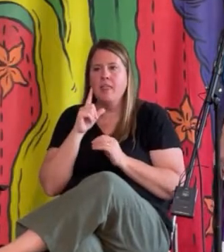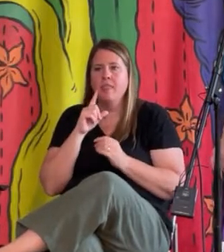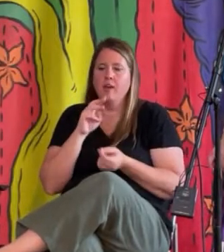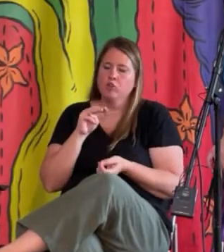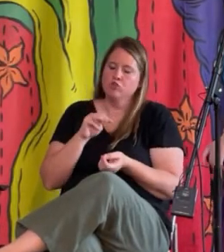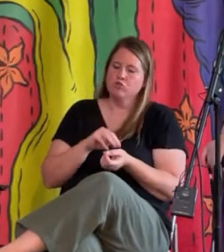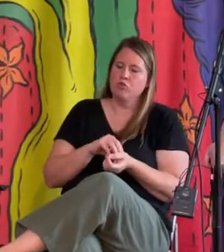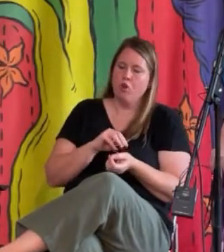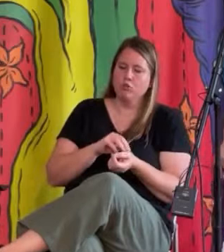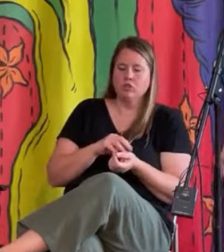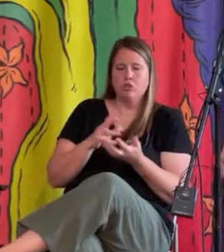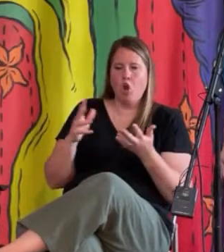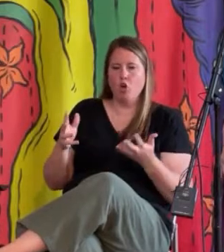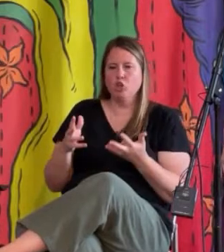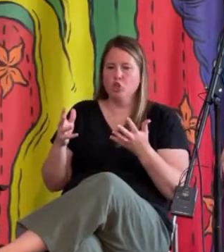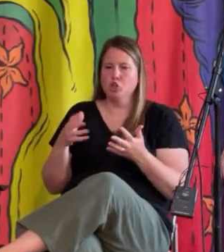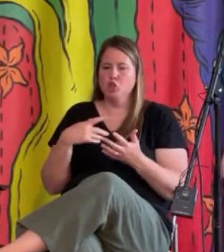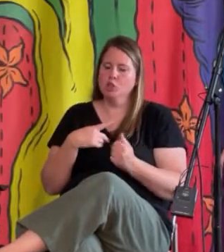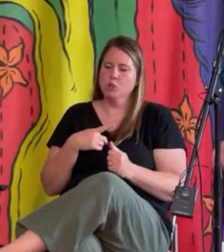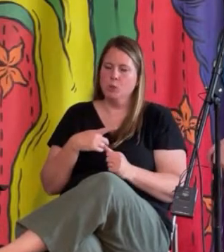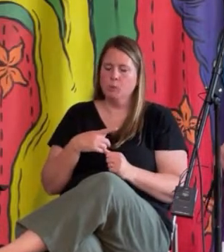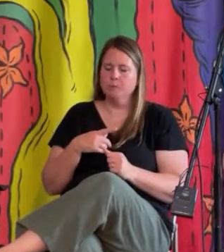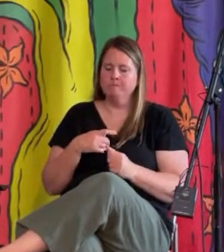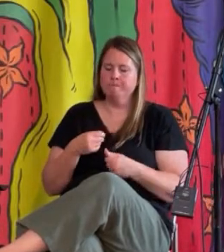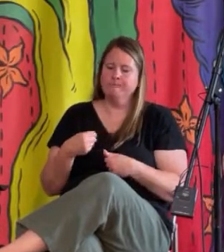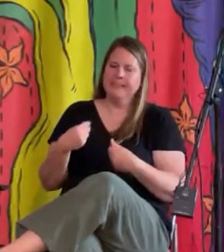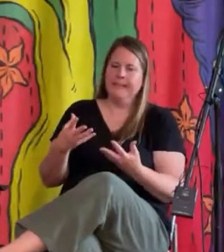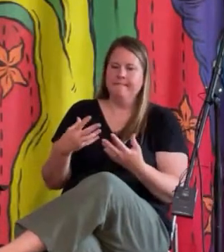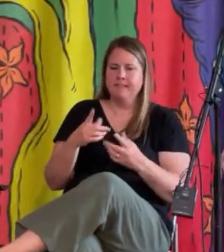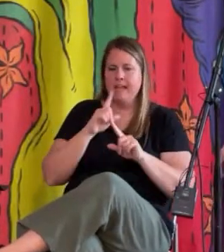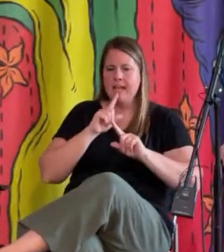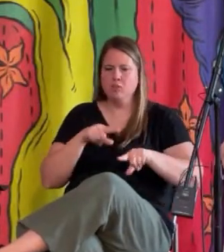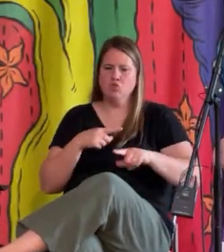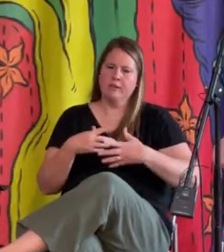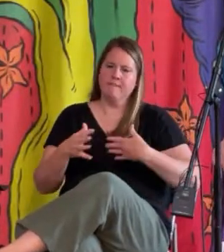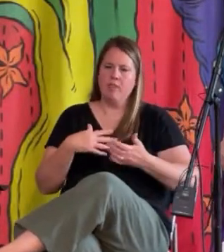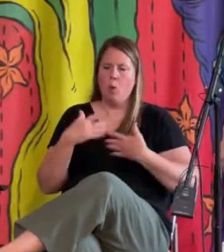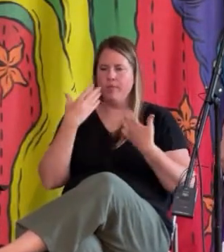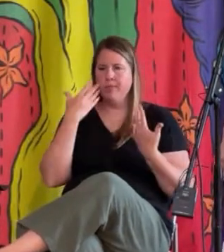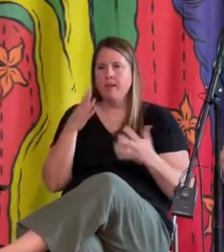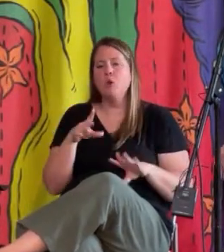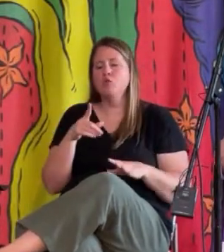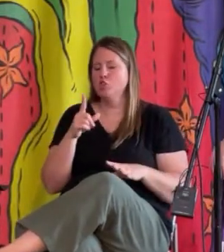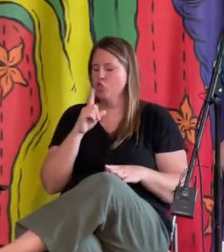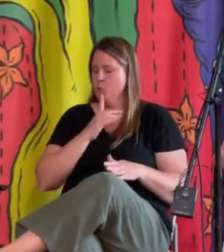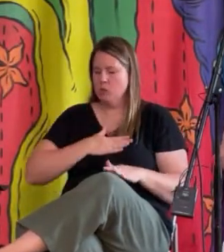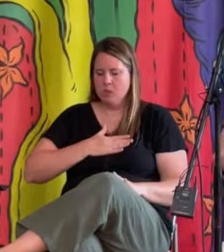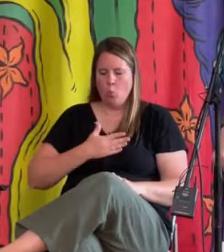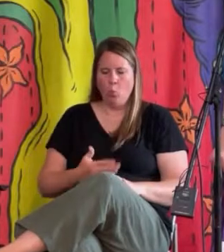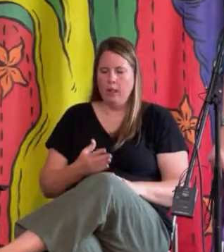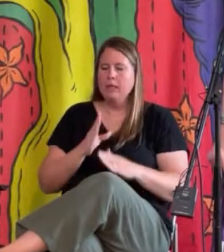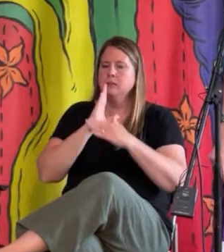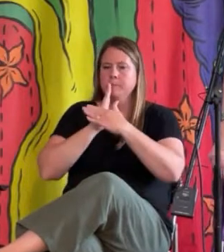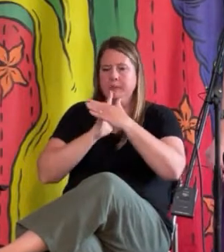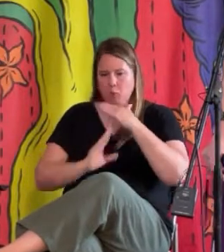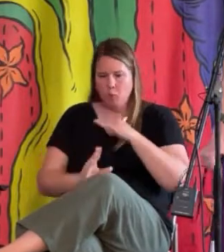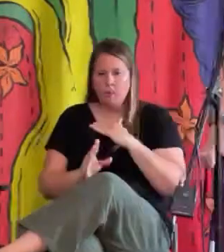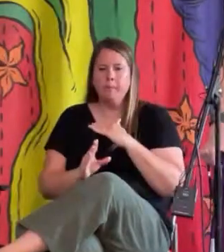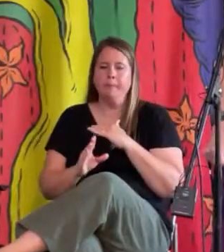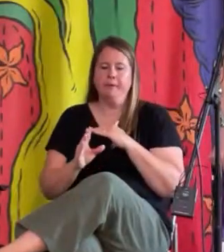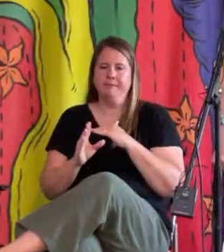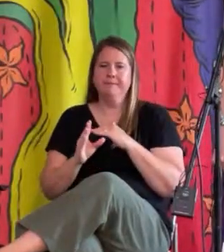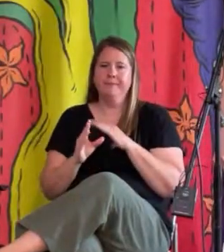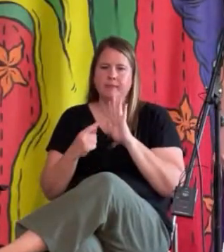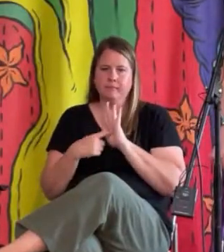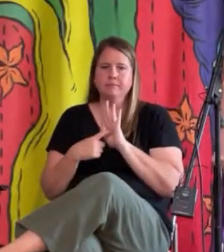world to provide answers even when they don't know. And she was willing to let her humility stand. So this